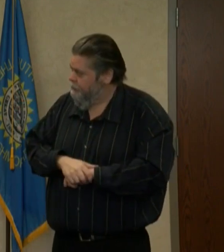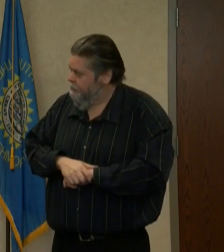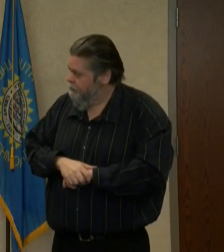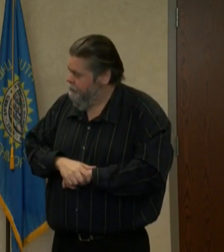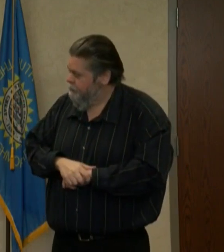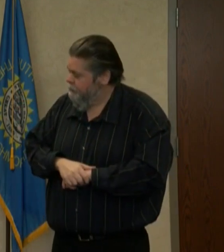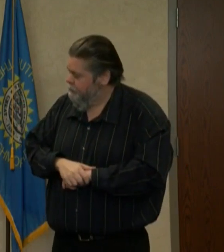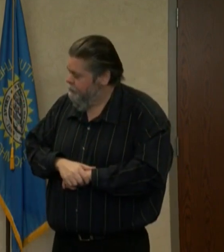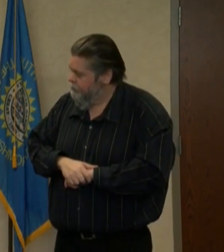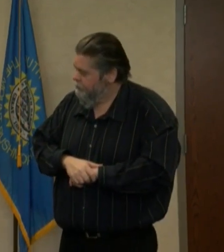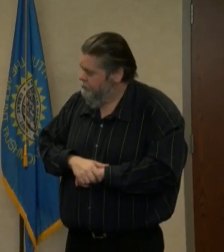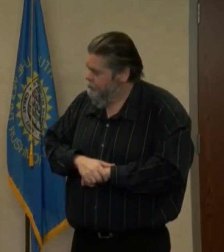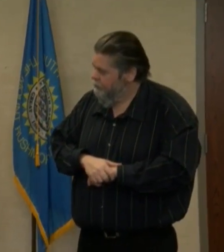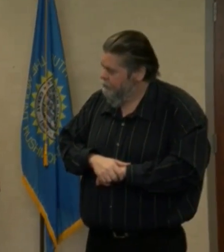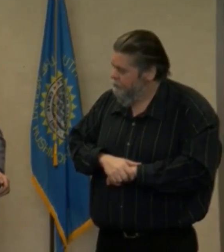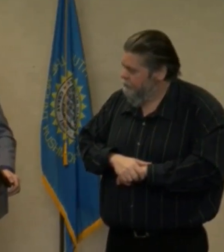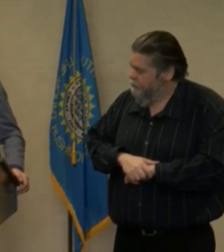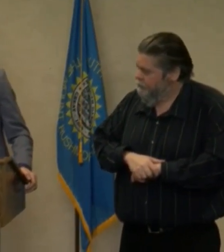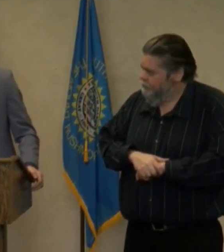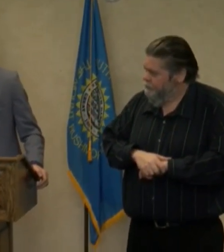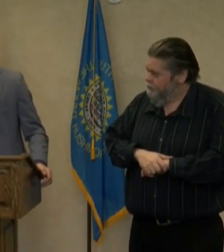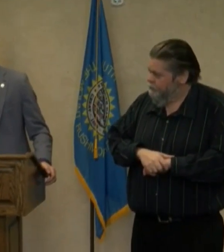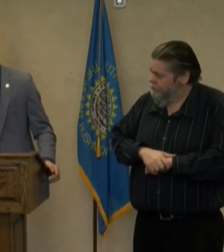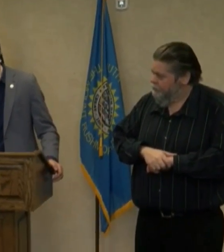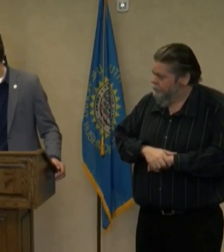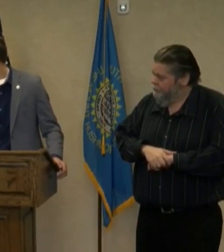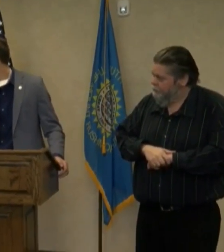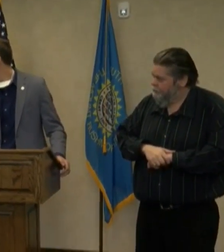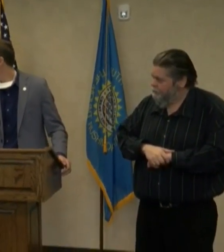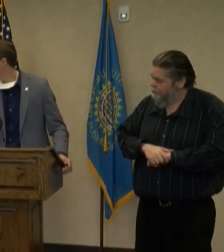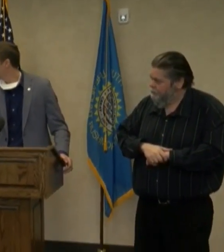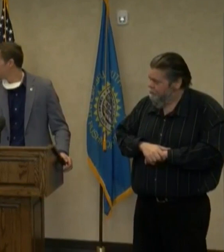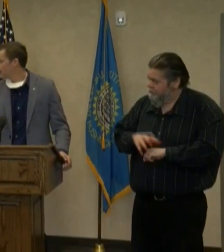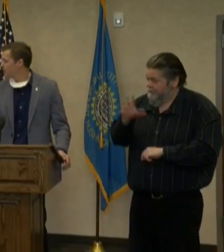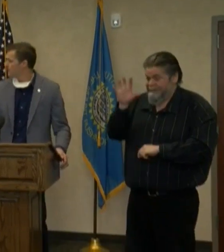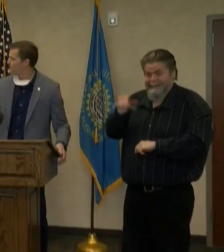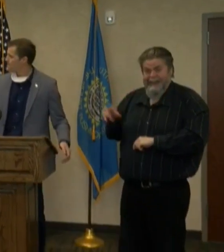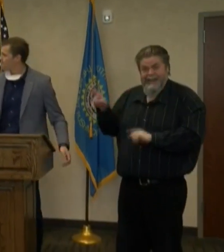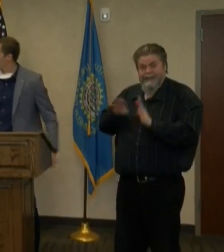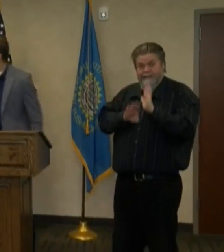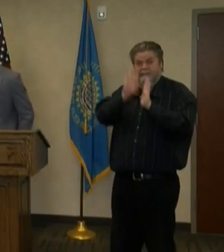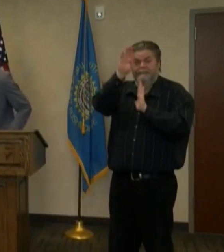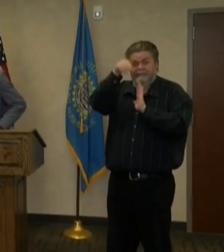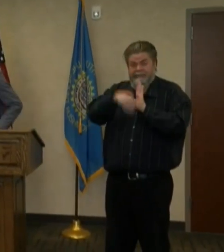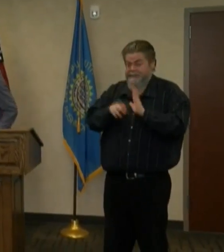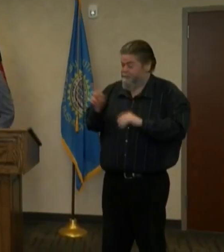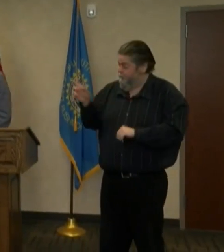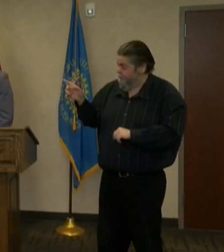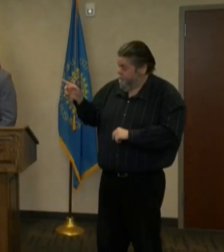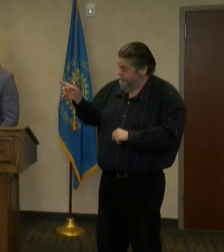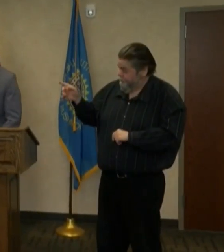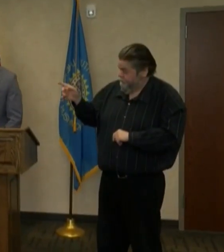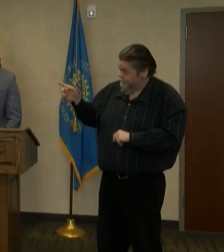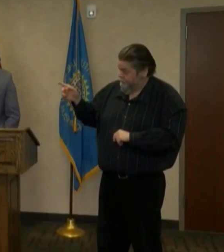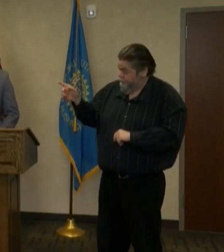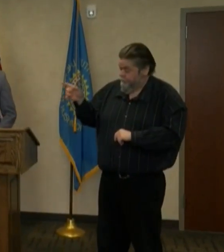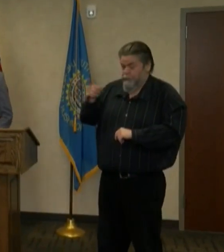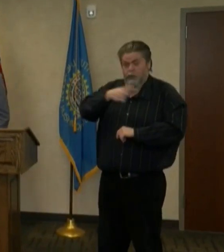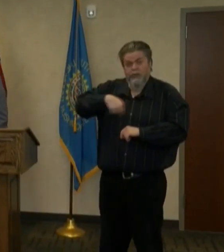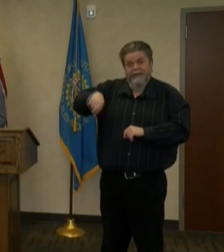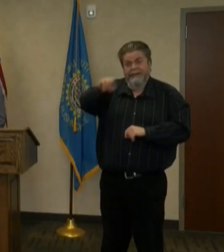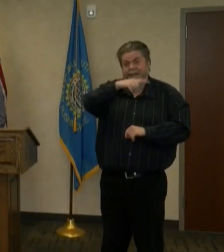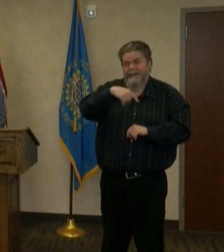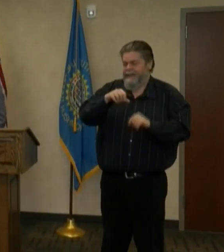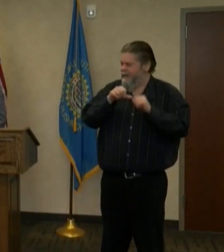let's see, I'm going to go to here, and I'm going to go to here. How can we as a